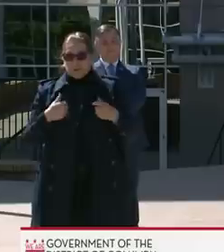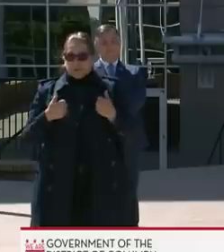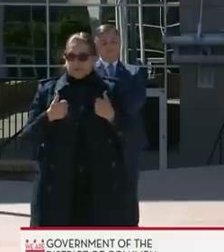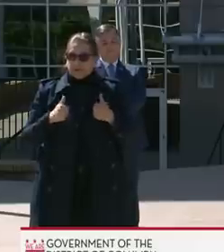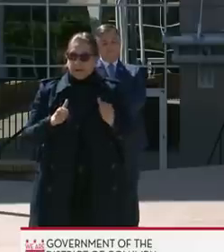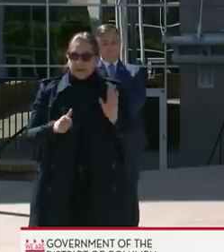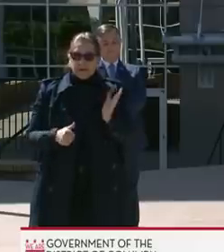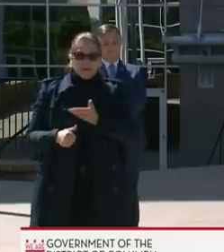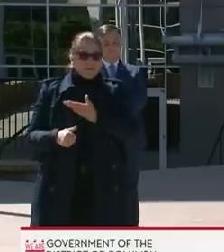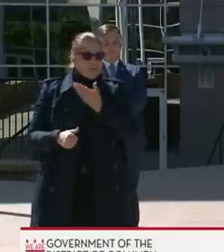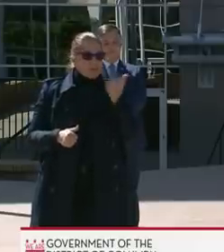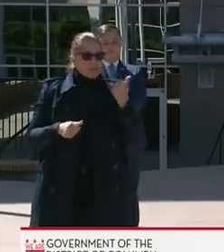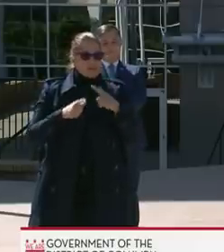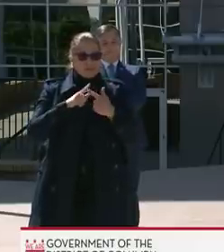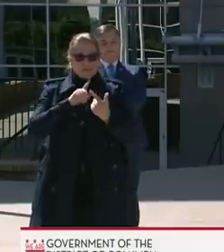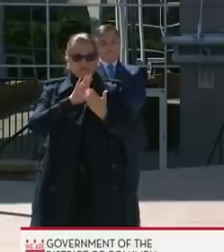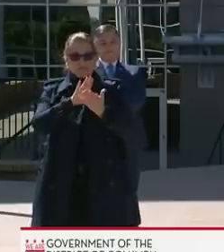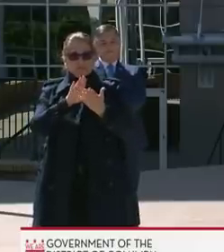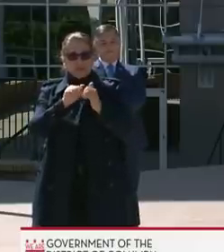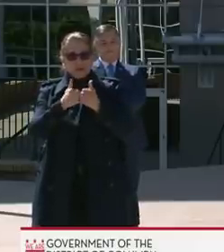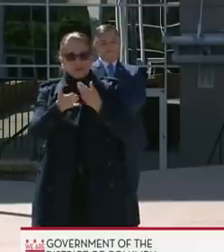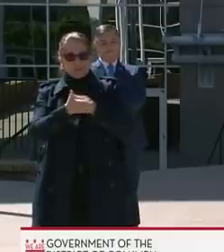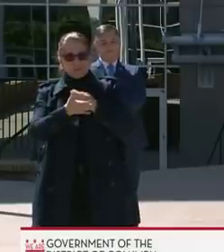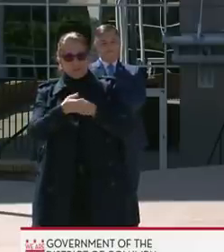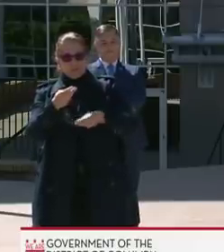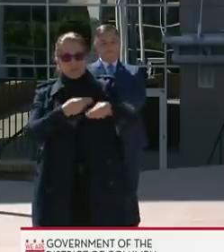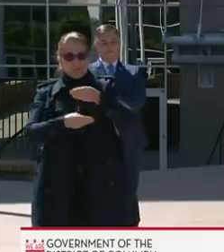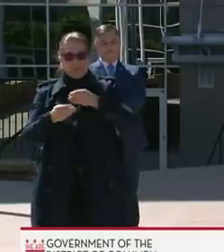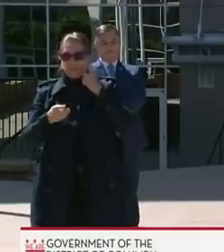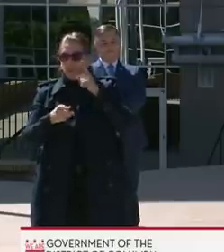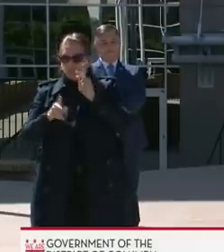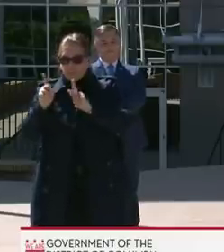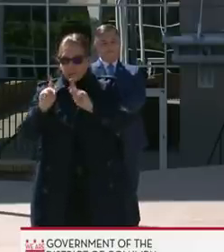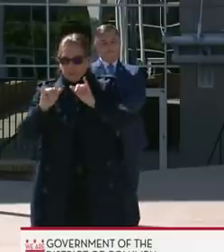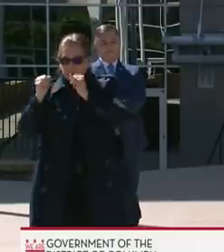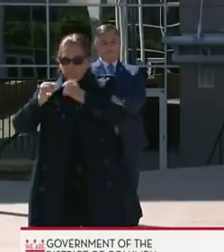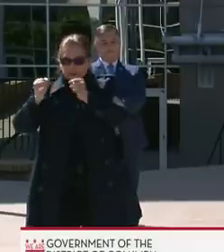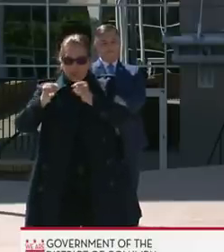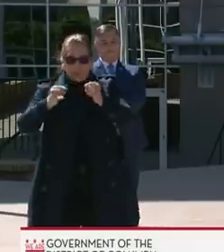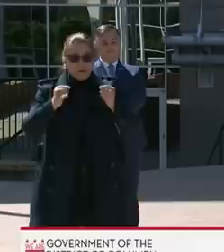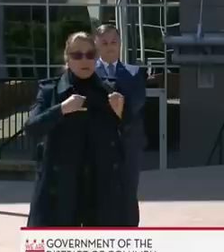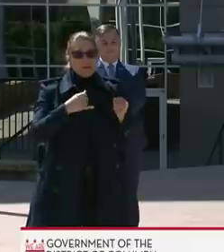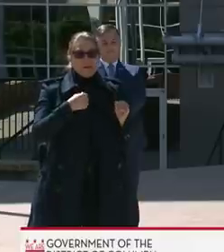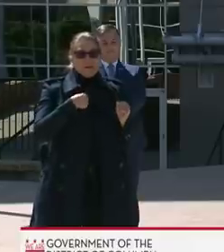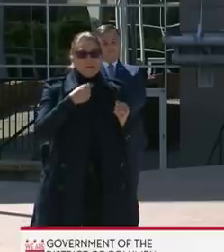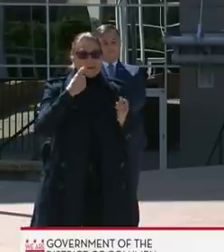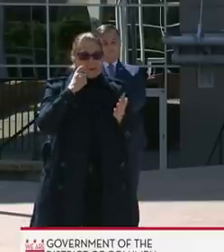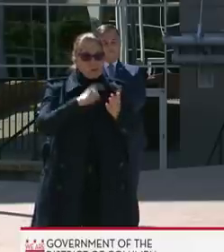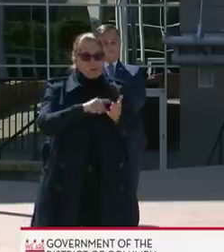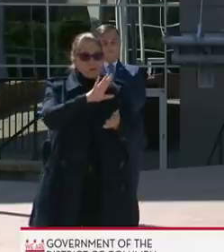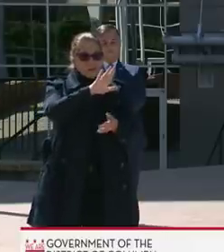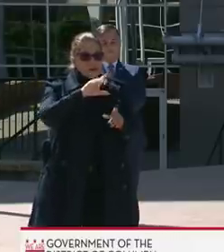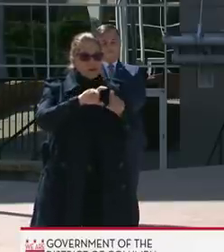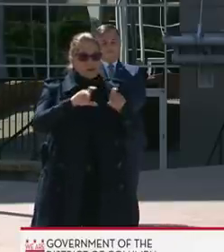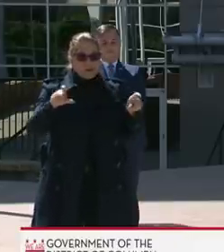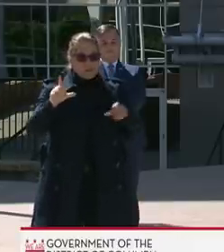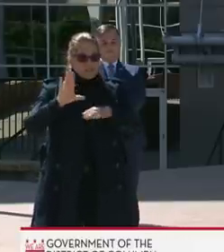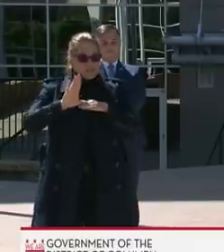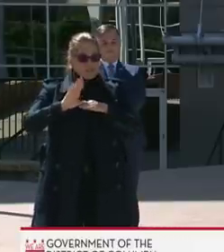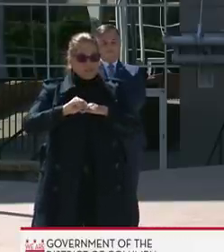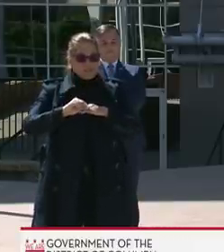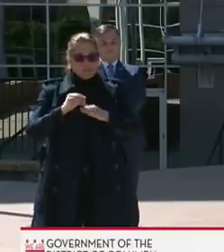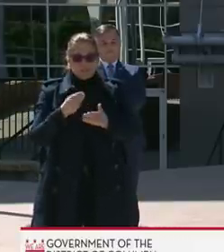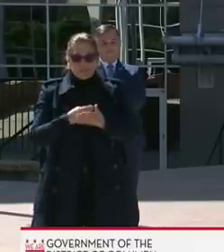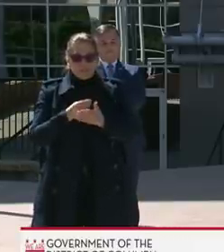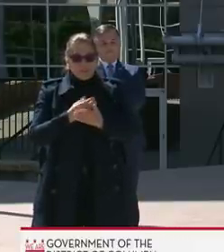that by far those individuals who have seen that their paychecks have been eliminated are being helped through unemployment